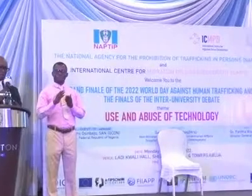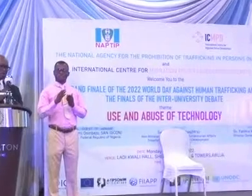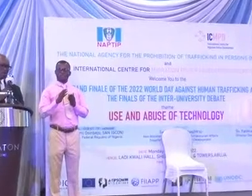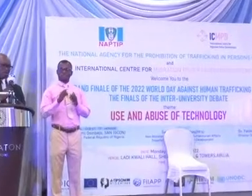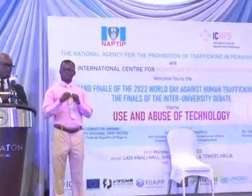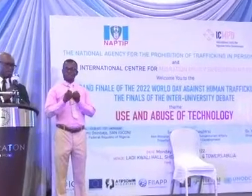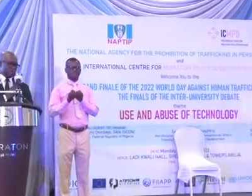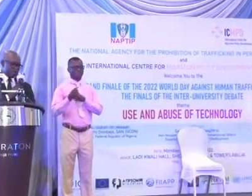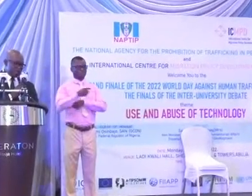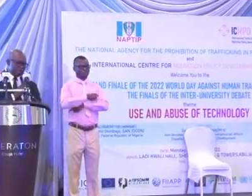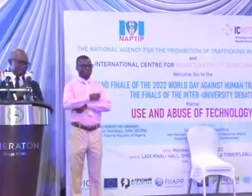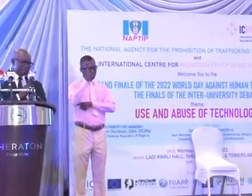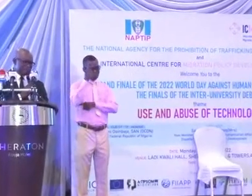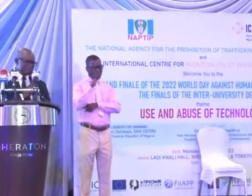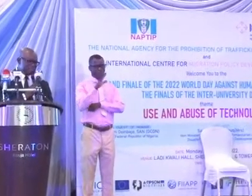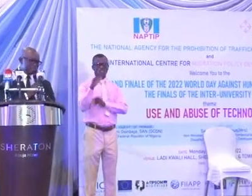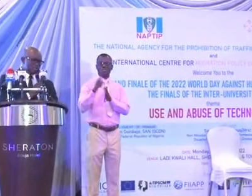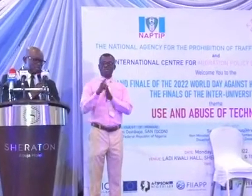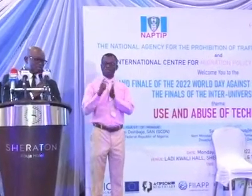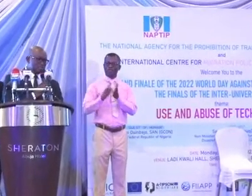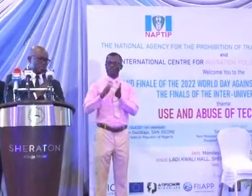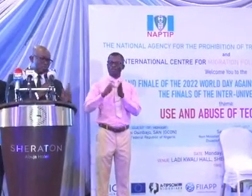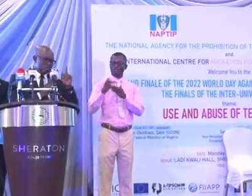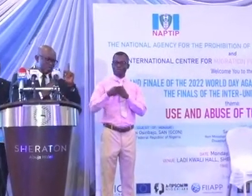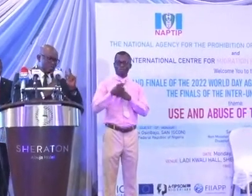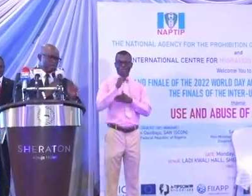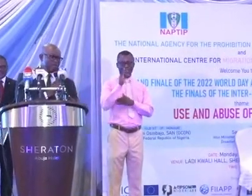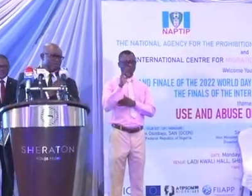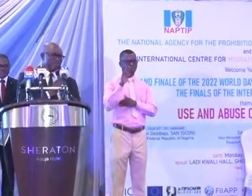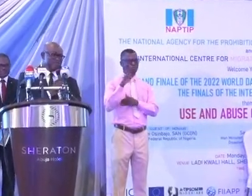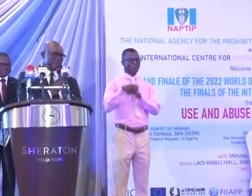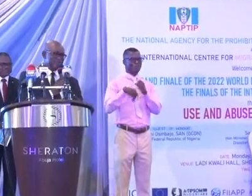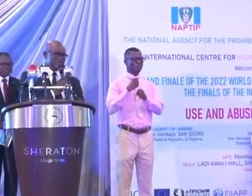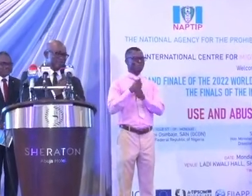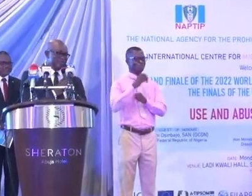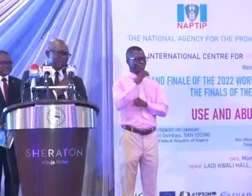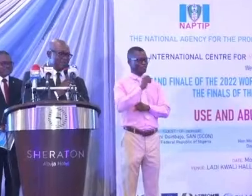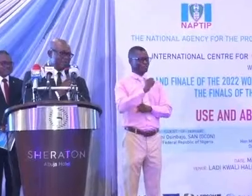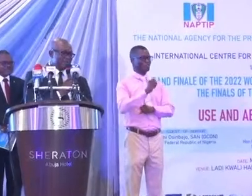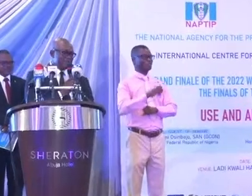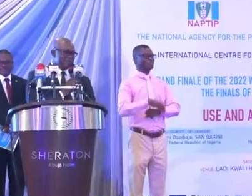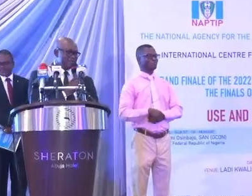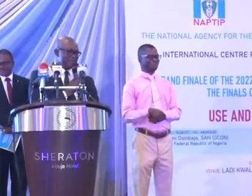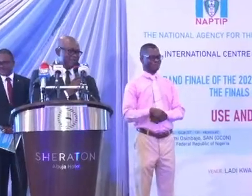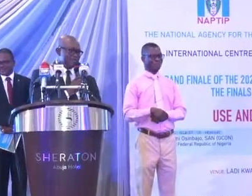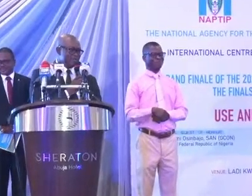law program is just 1 year old.